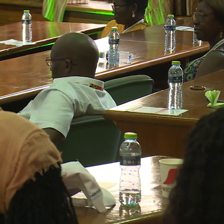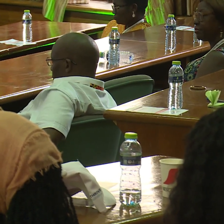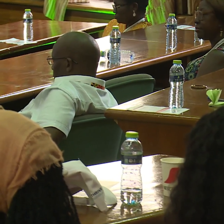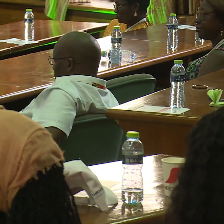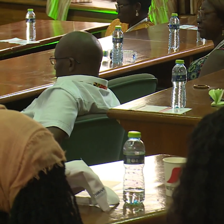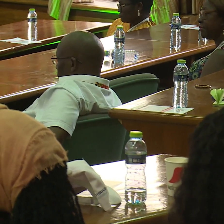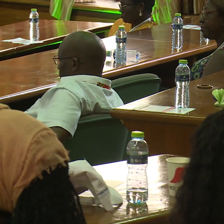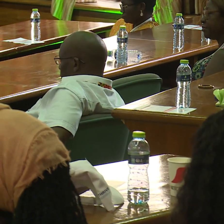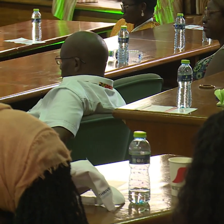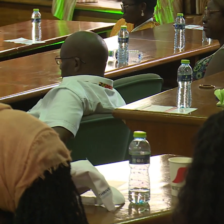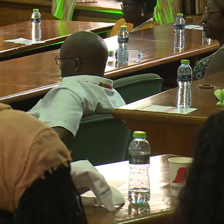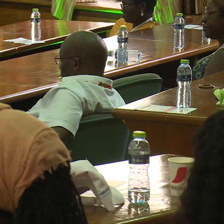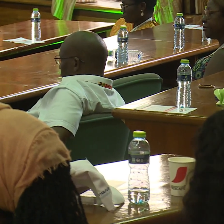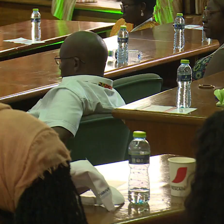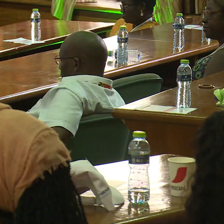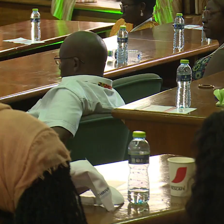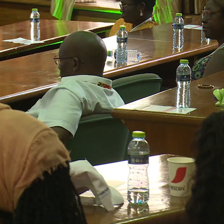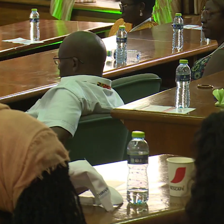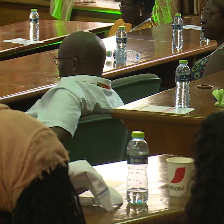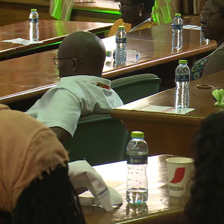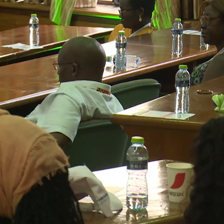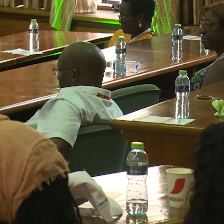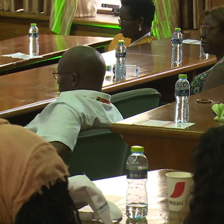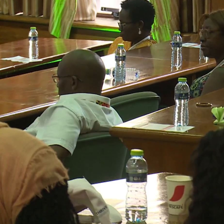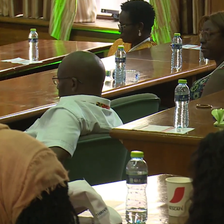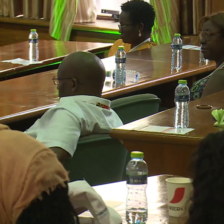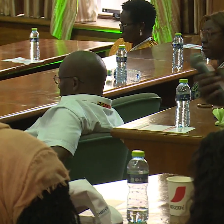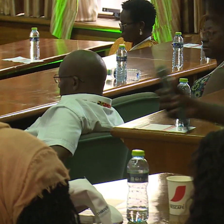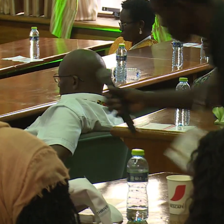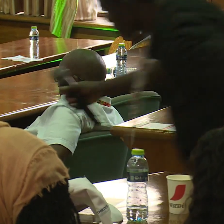to U stage? Thank you.